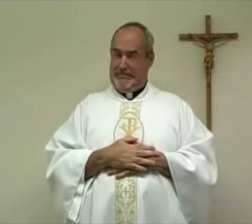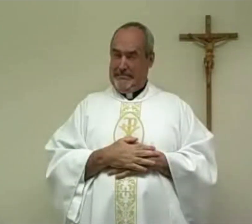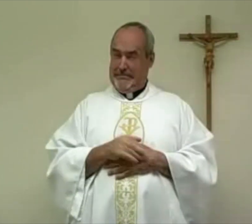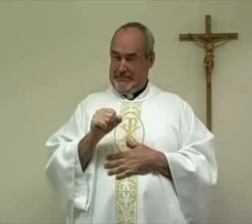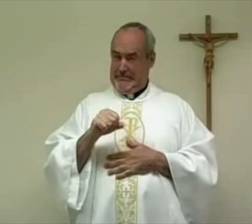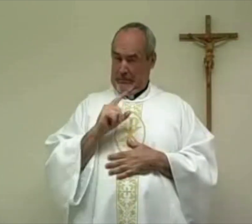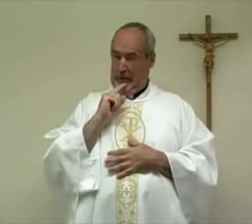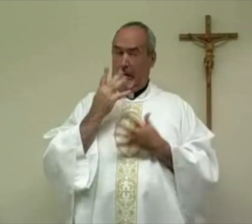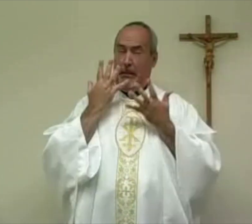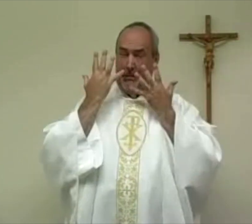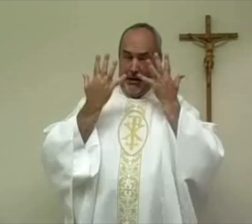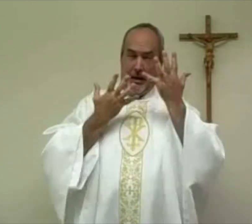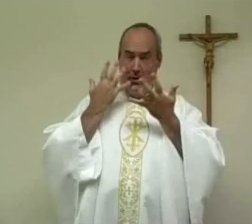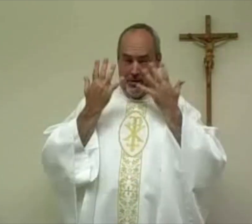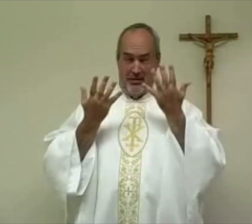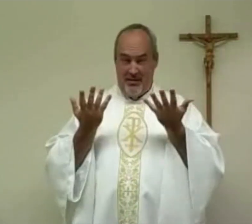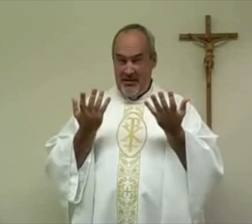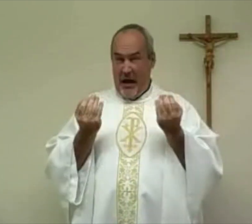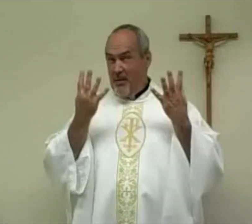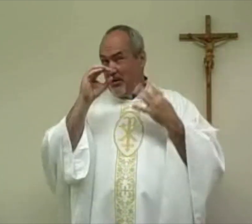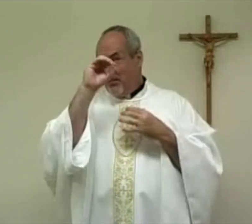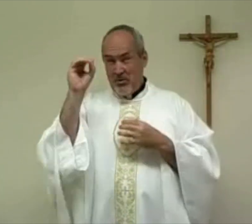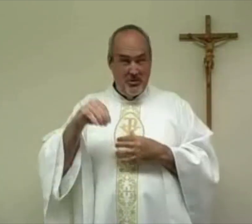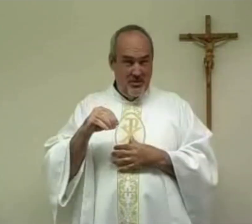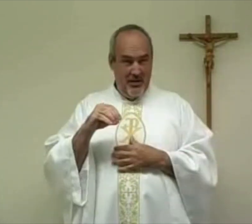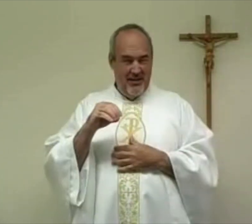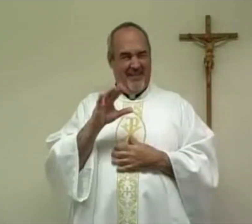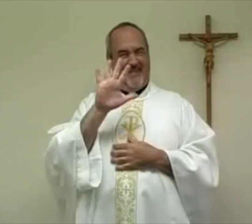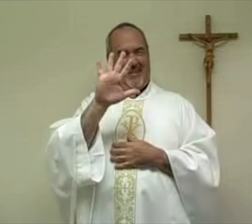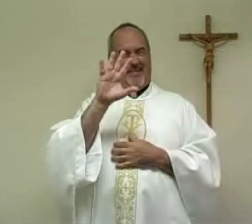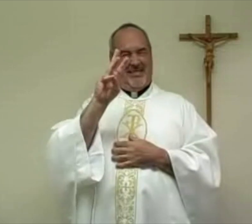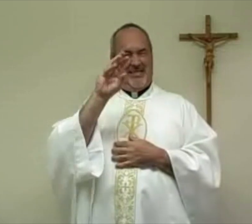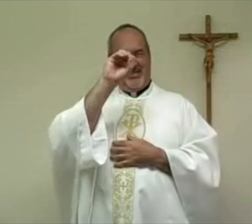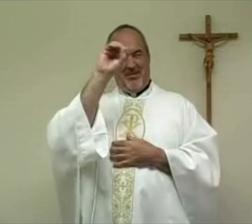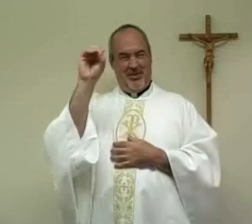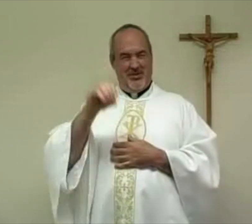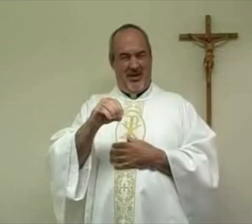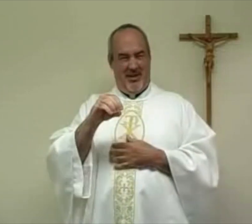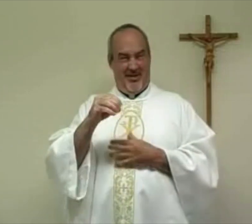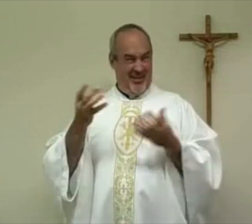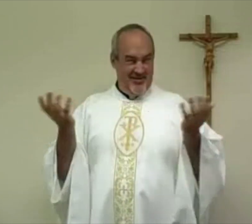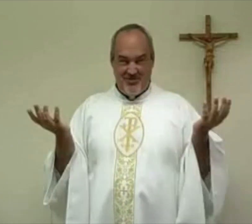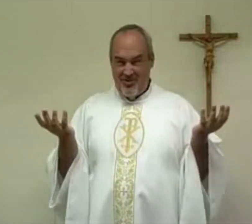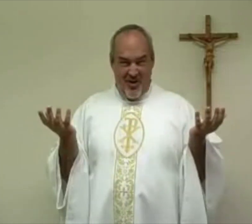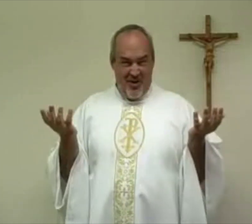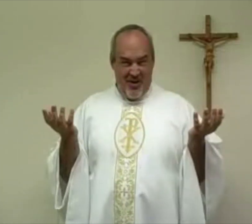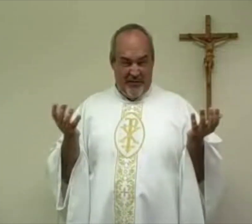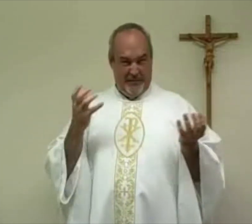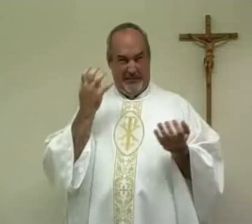and vote out of all those that are eligible? It's actually kind of embarrassing. It's only about